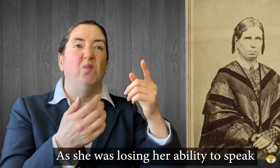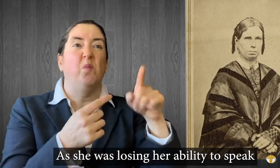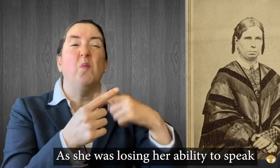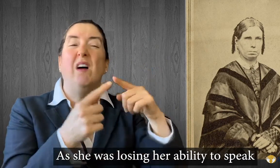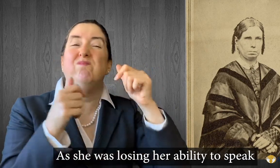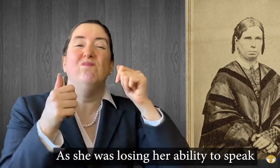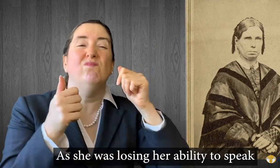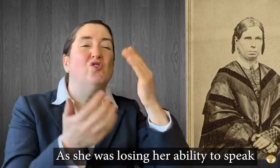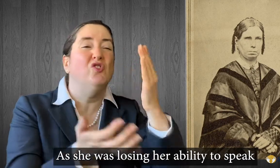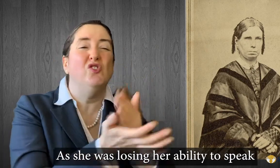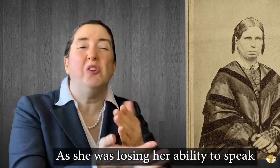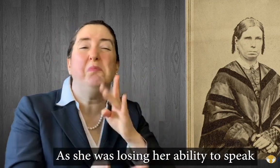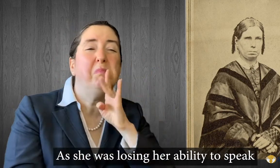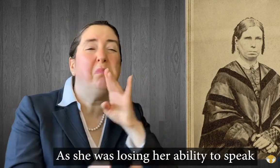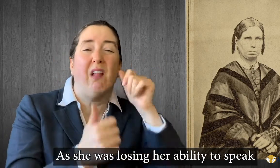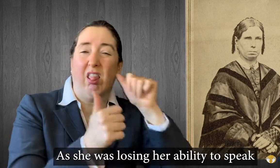as she was losing her ability to speak.